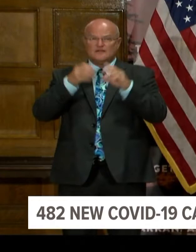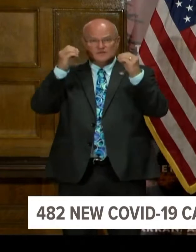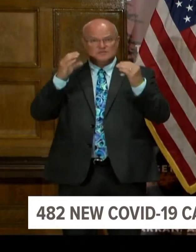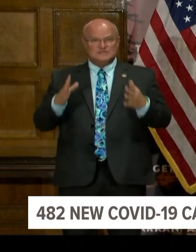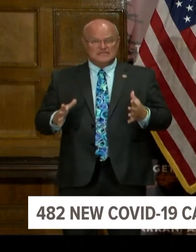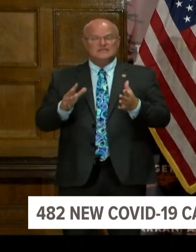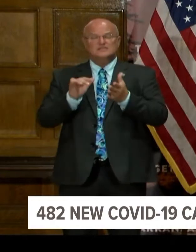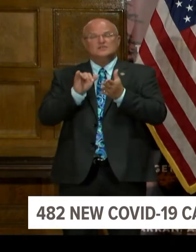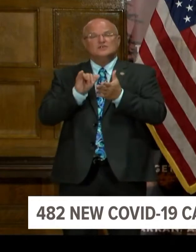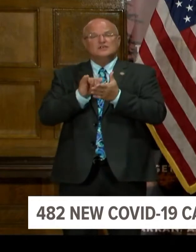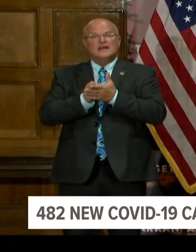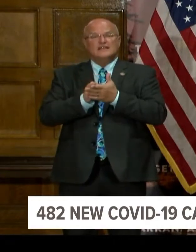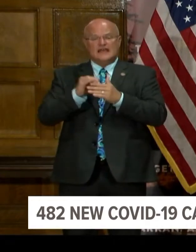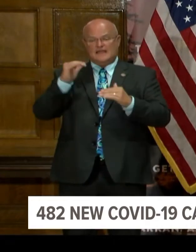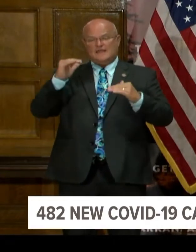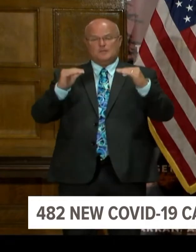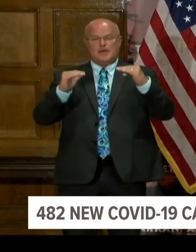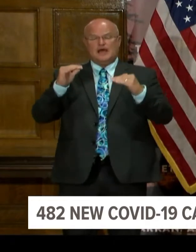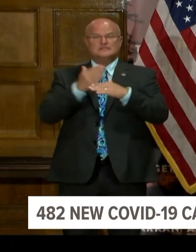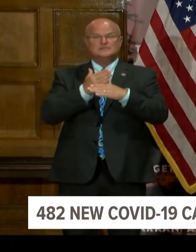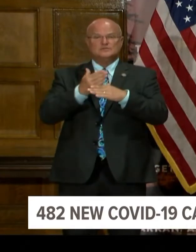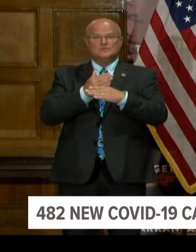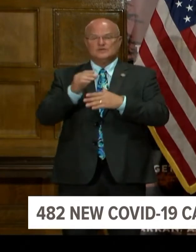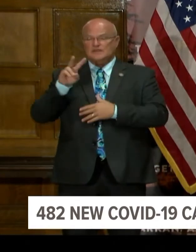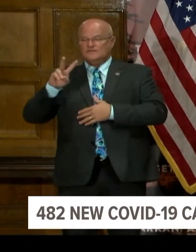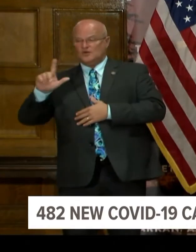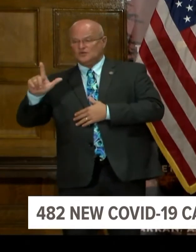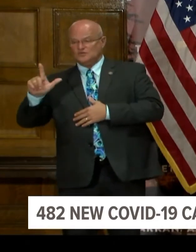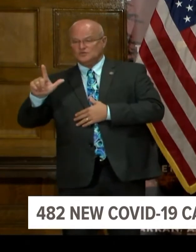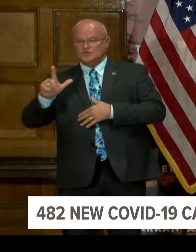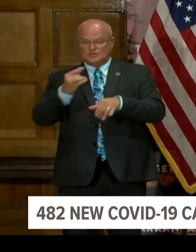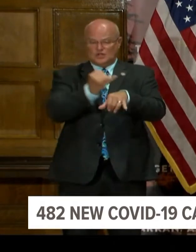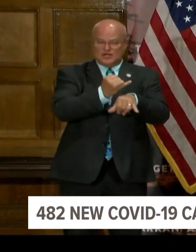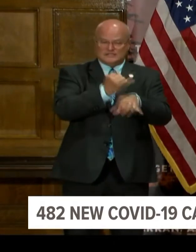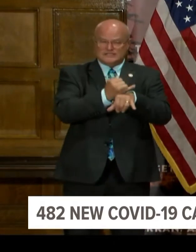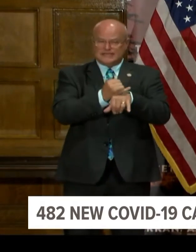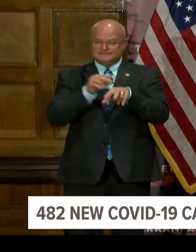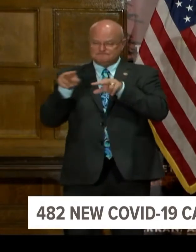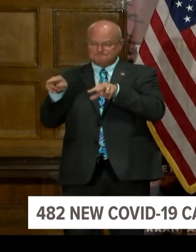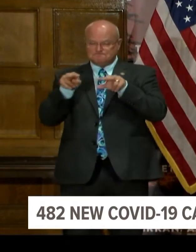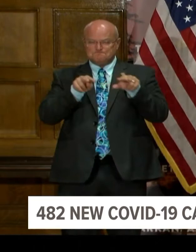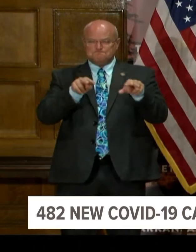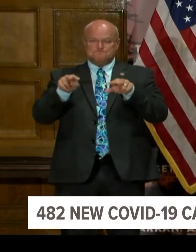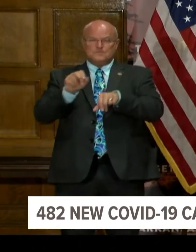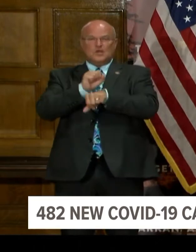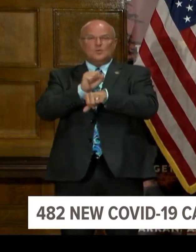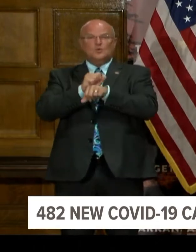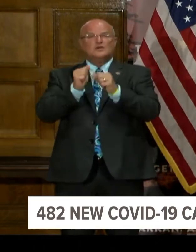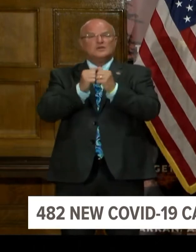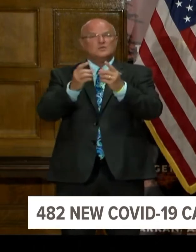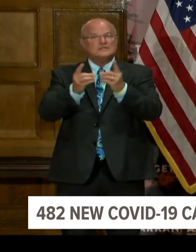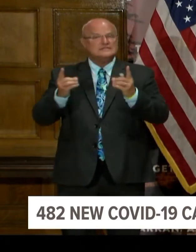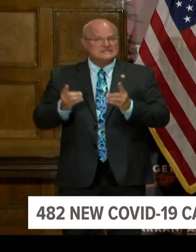teachers that the balance between the virtual and the on-site needs to be looked at. We are working with districts to